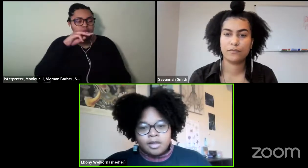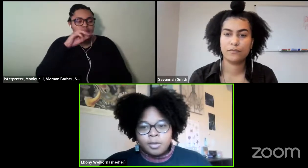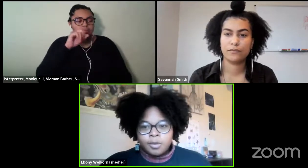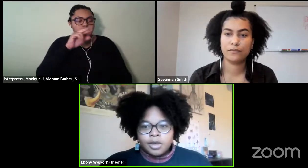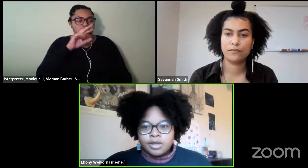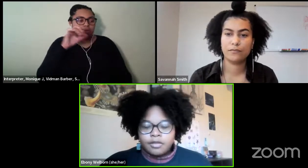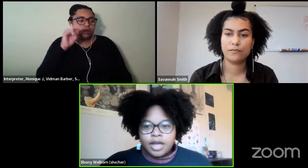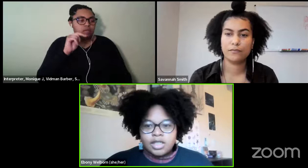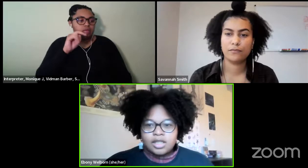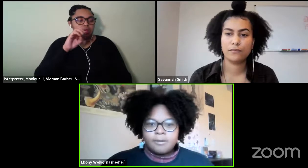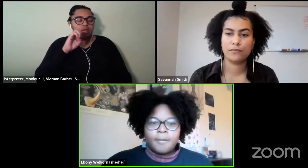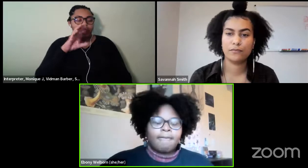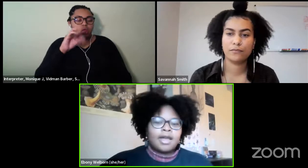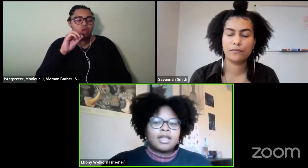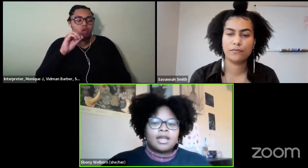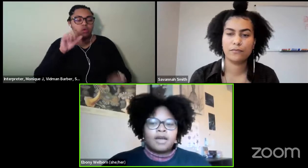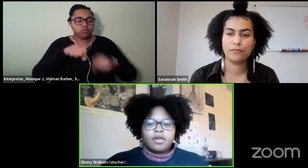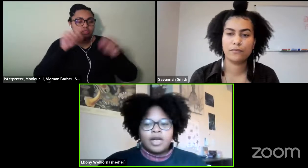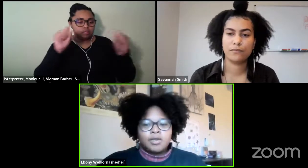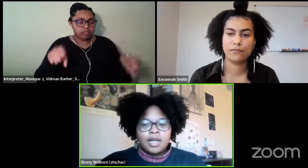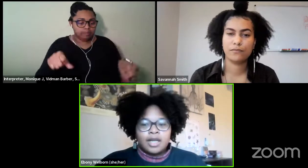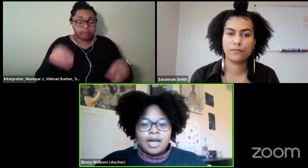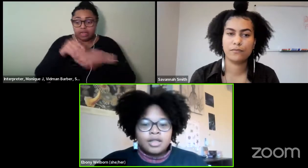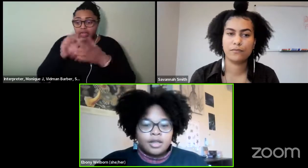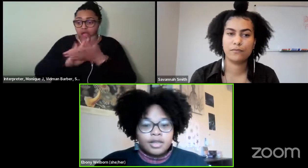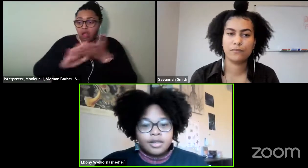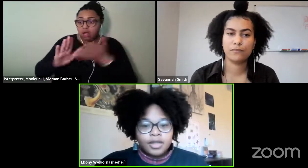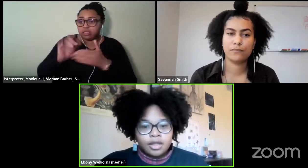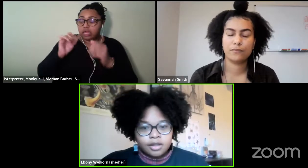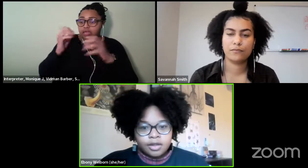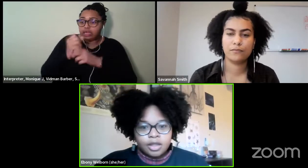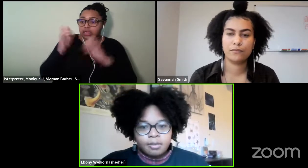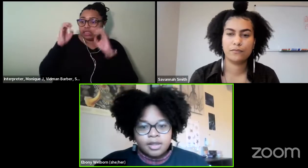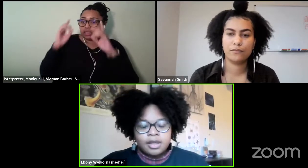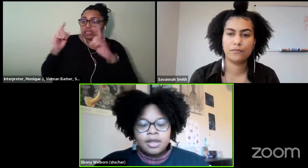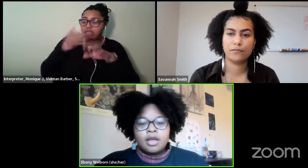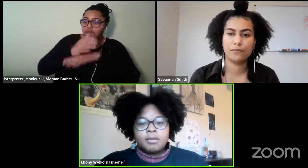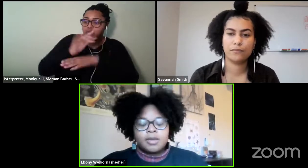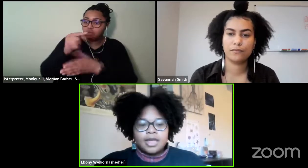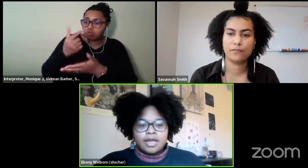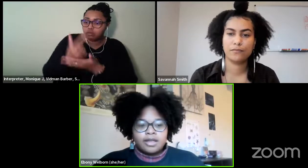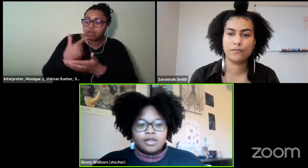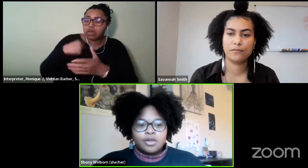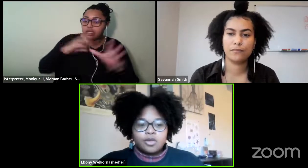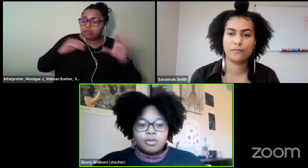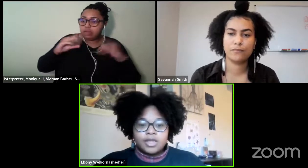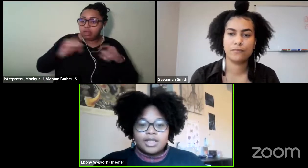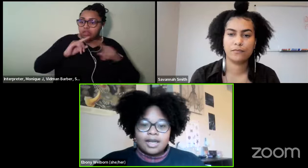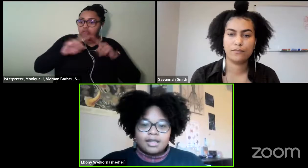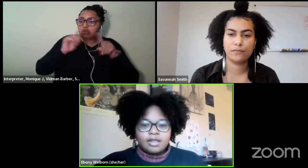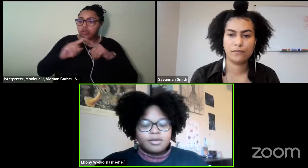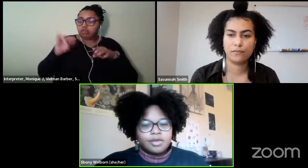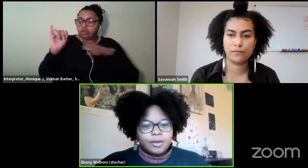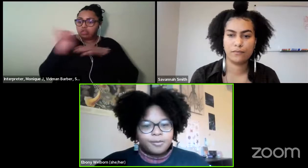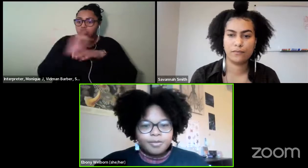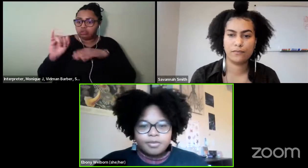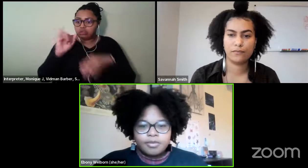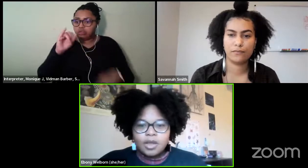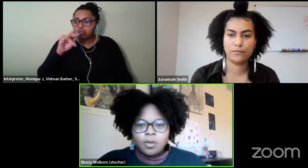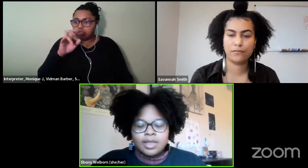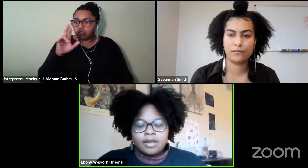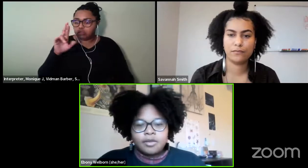my advanced open water certification. And then after graduating, I took on different internships pertaining to marine science.